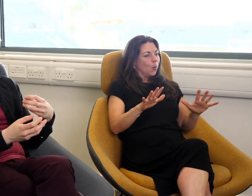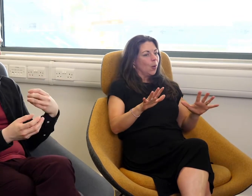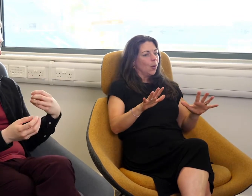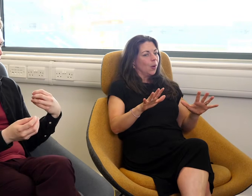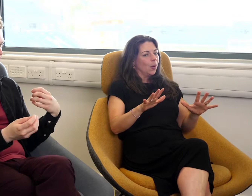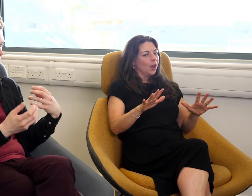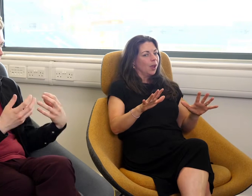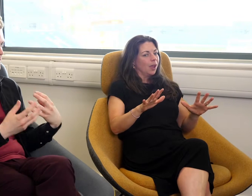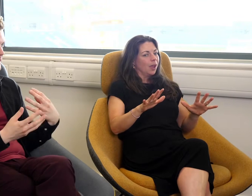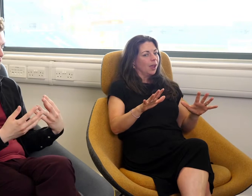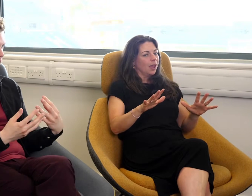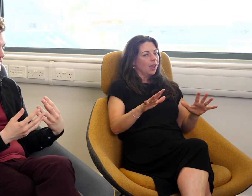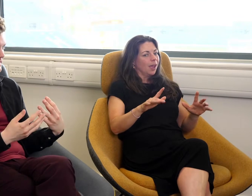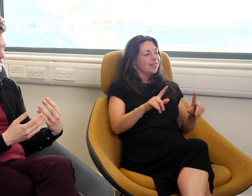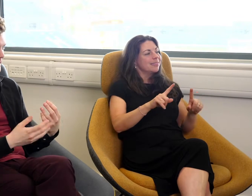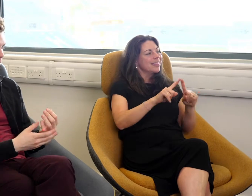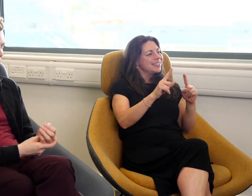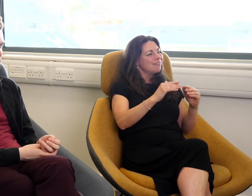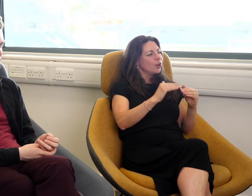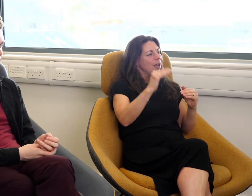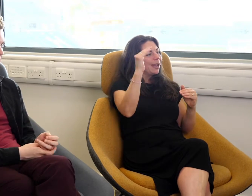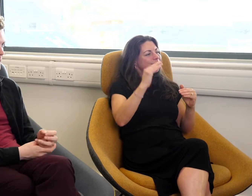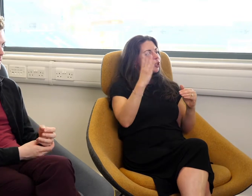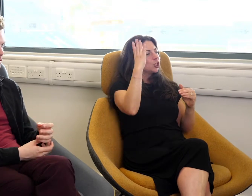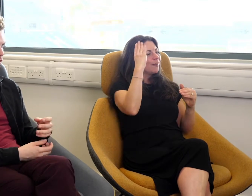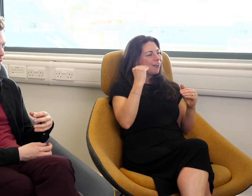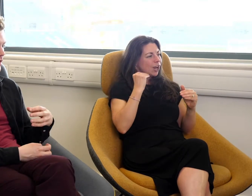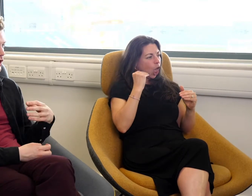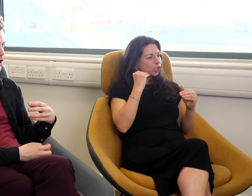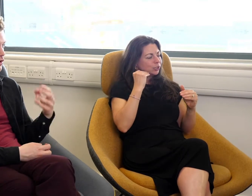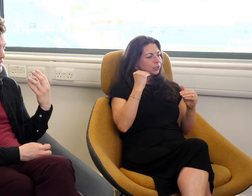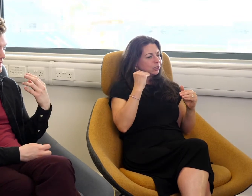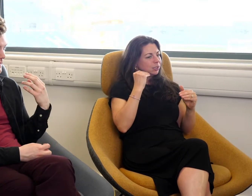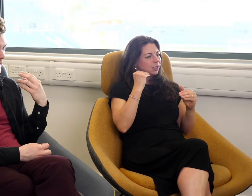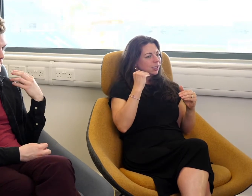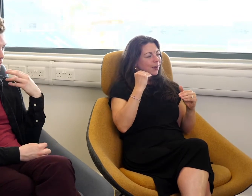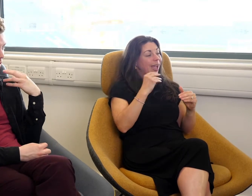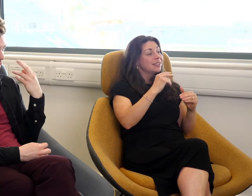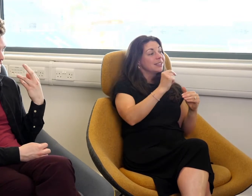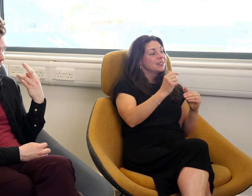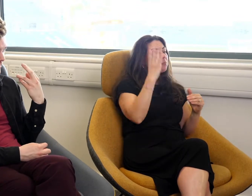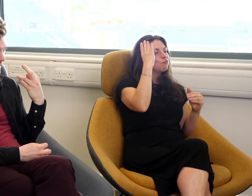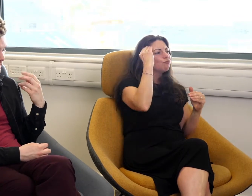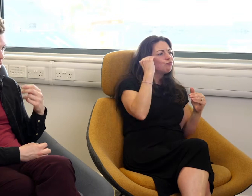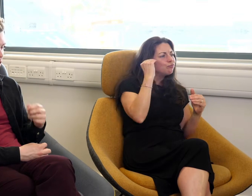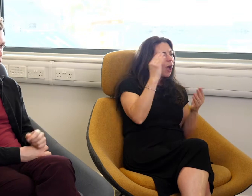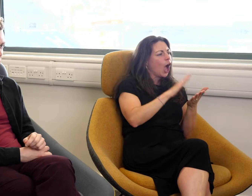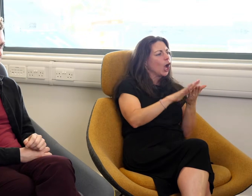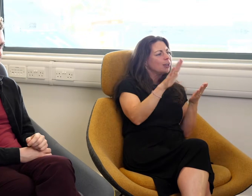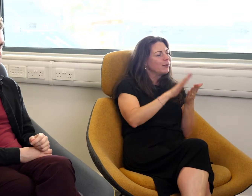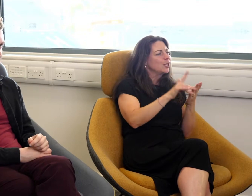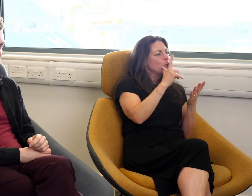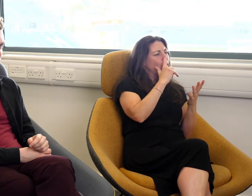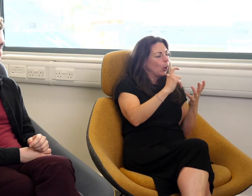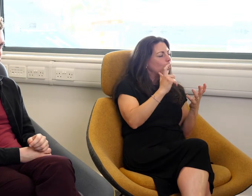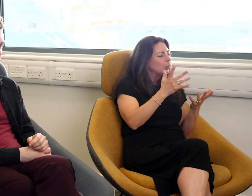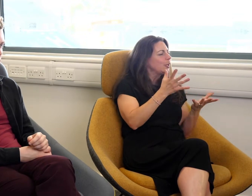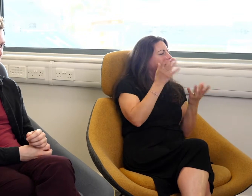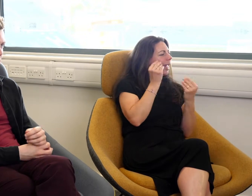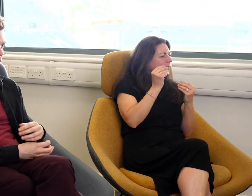of hearing difficulties that people had. So we had people who could still hear but were hard of hearing. We had people who were fully